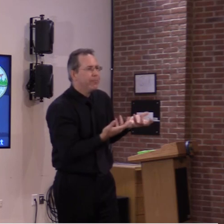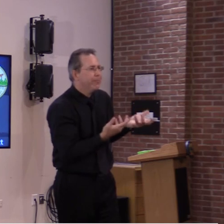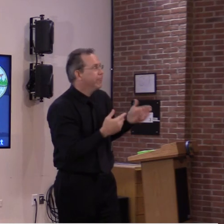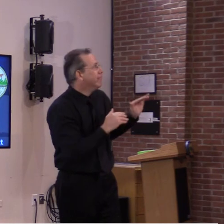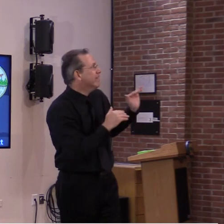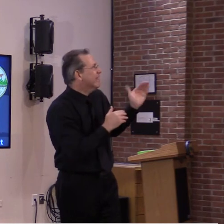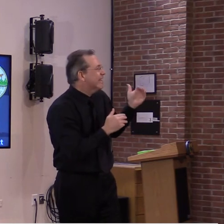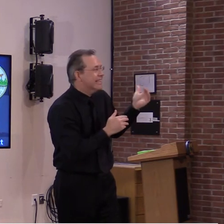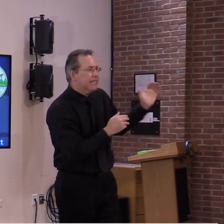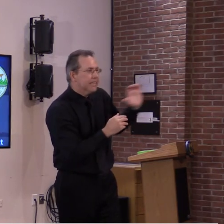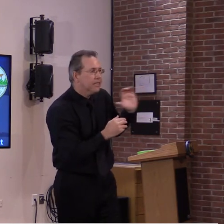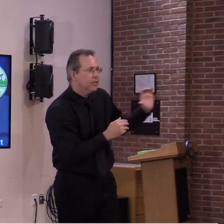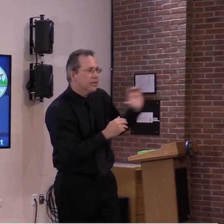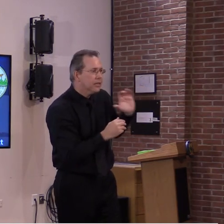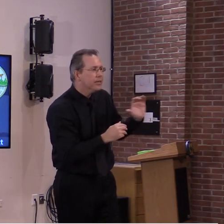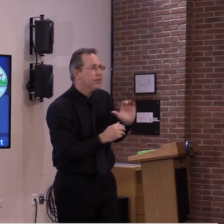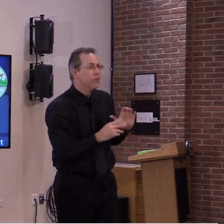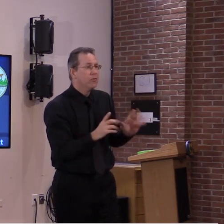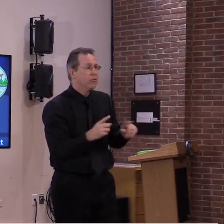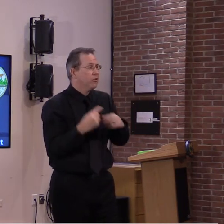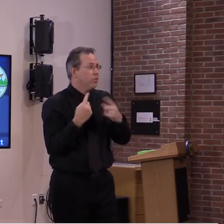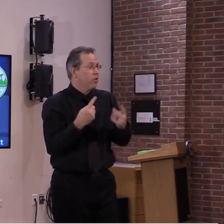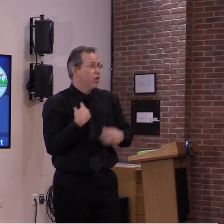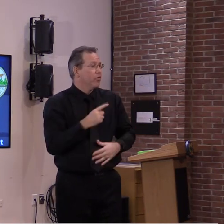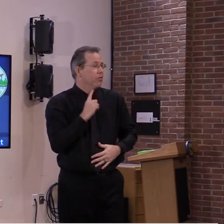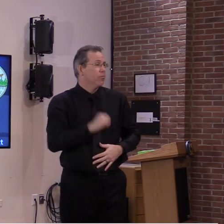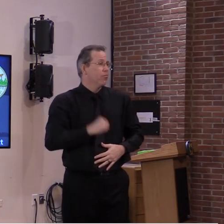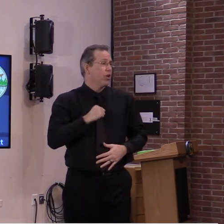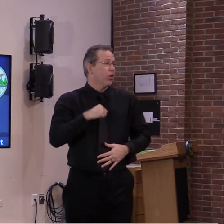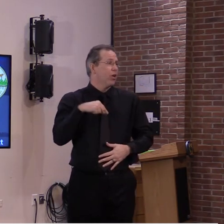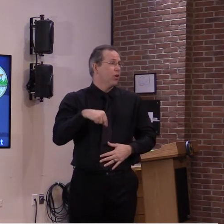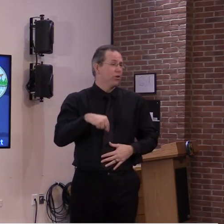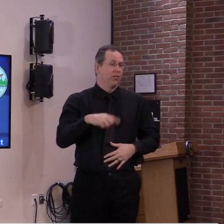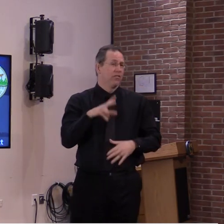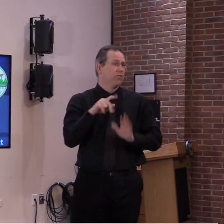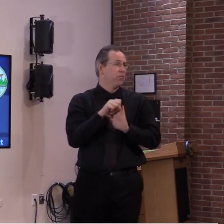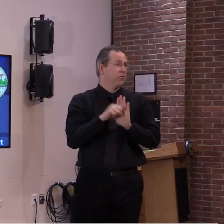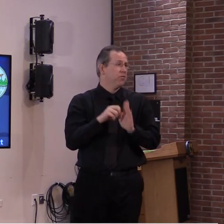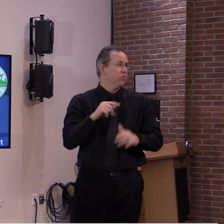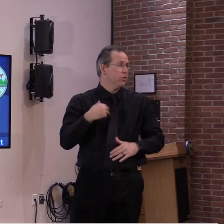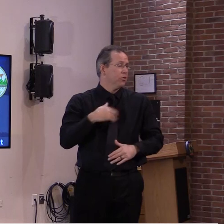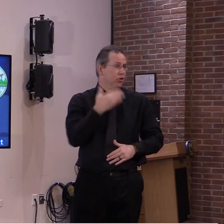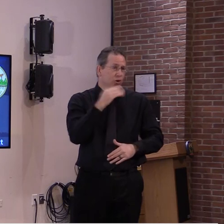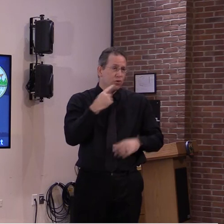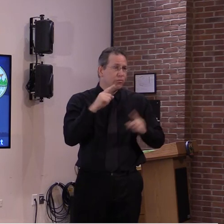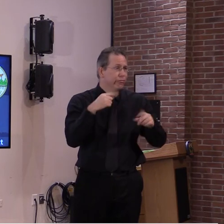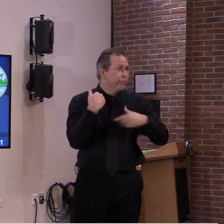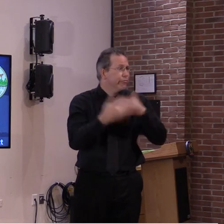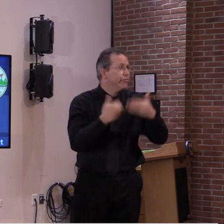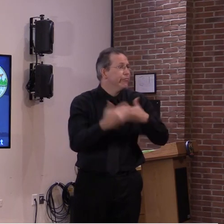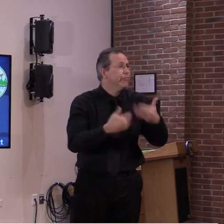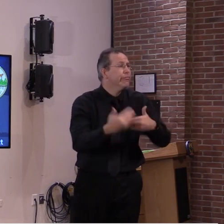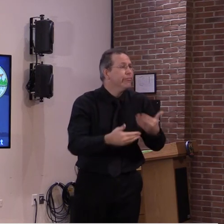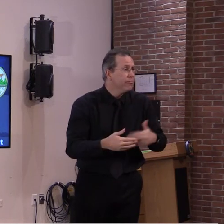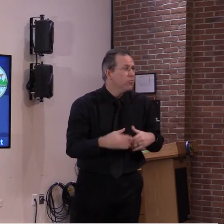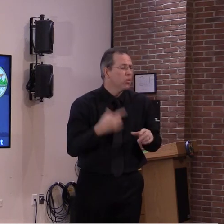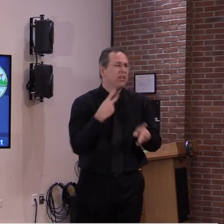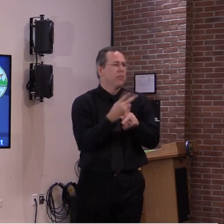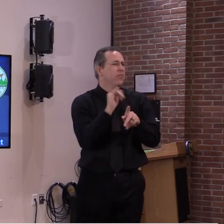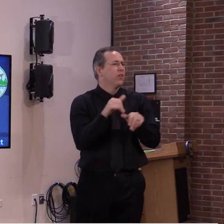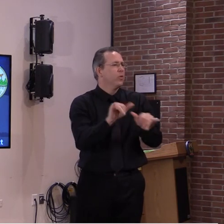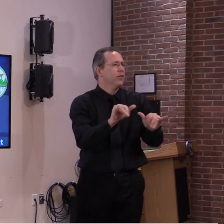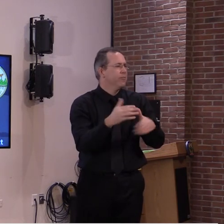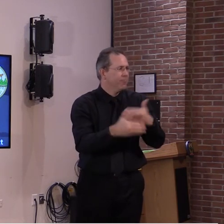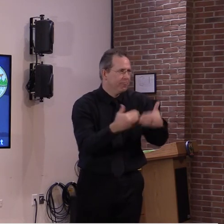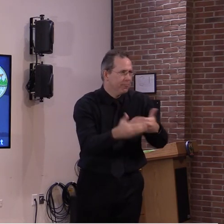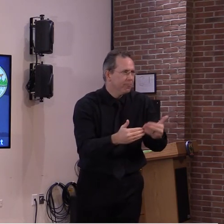of what the state has been able to do given the supply line, and we will continue to do that. And you're